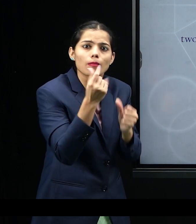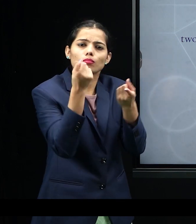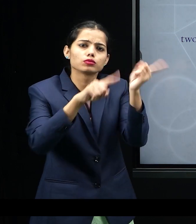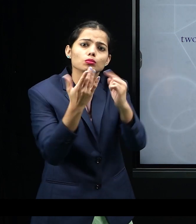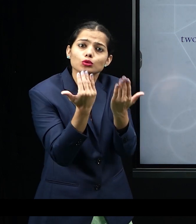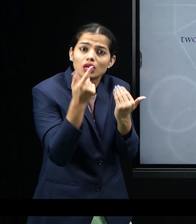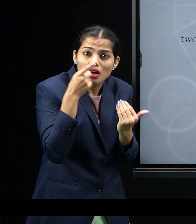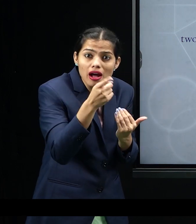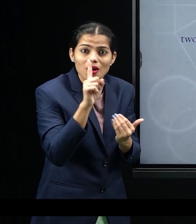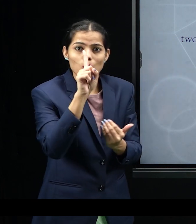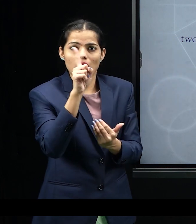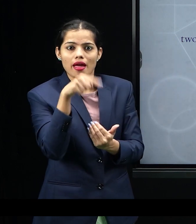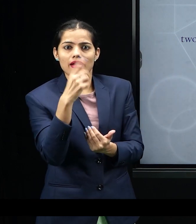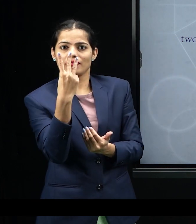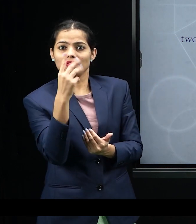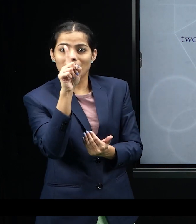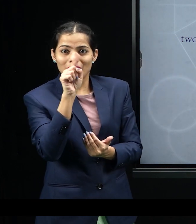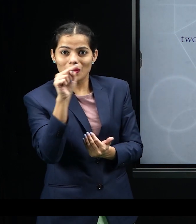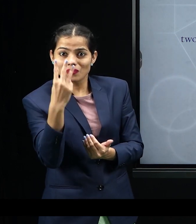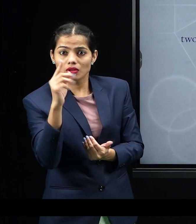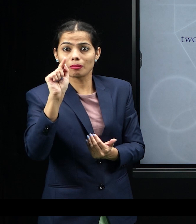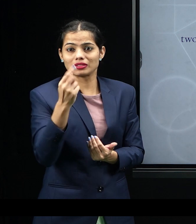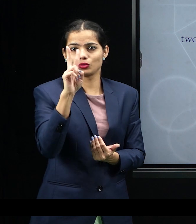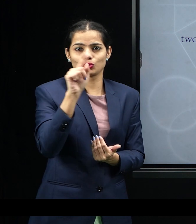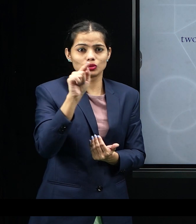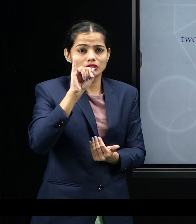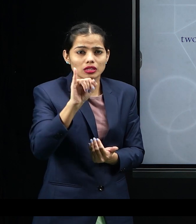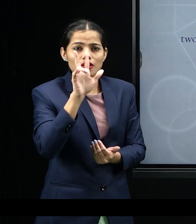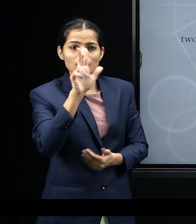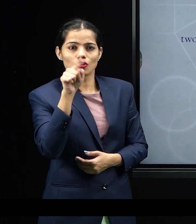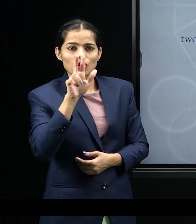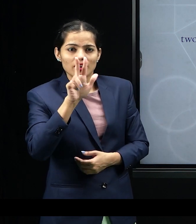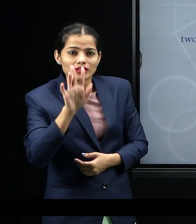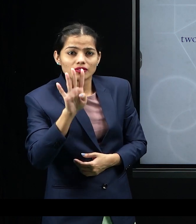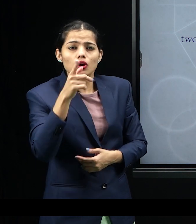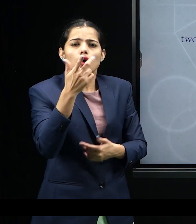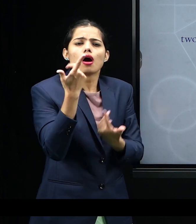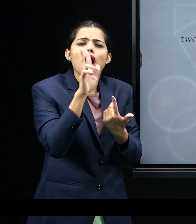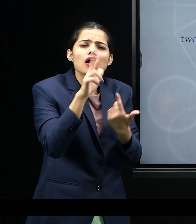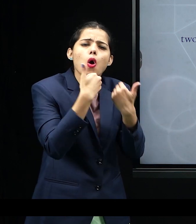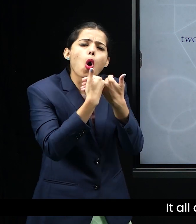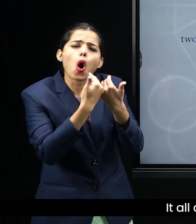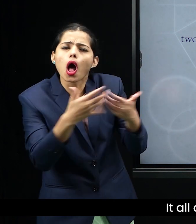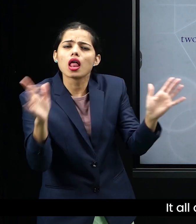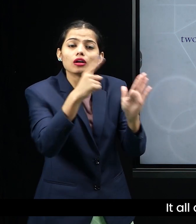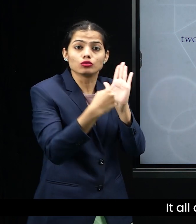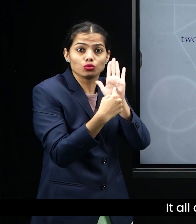Thus, 1 by 3, 2 by 6, 8 by 24, 8 all denote the